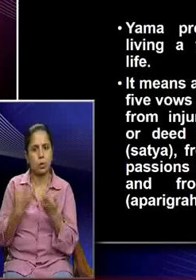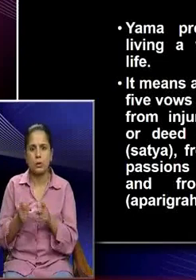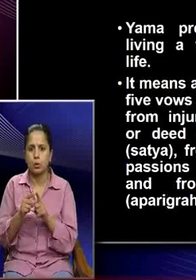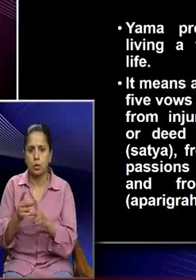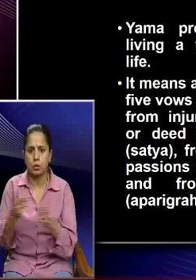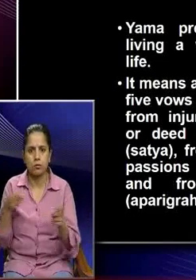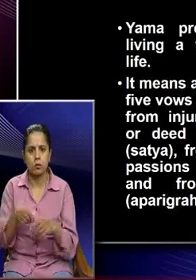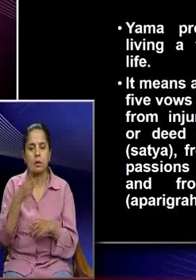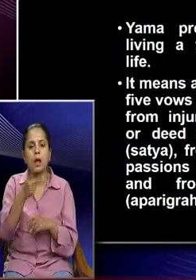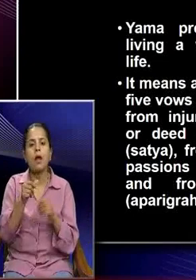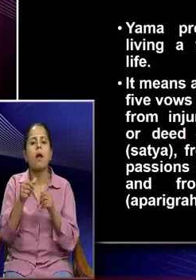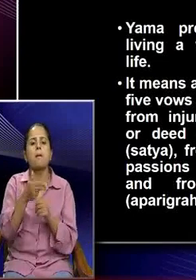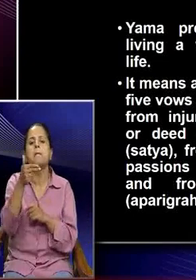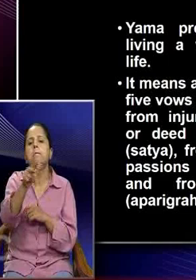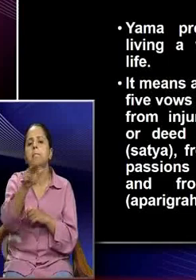as ahimsa,